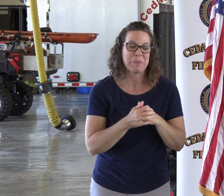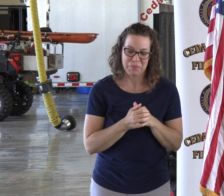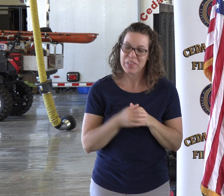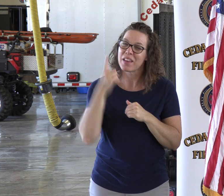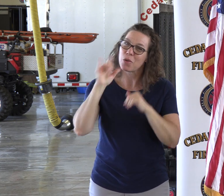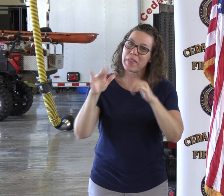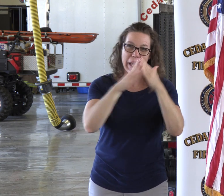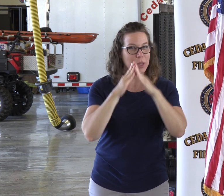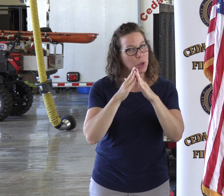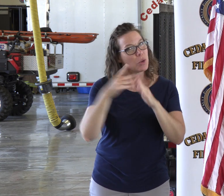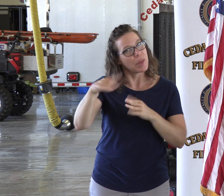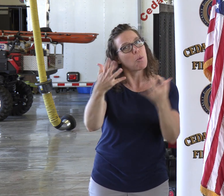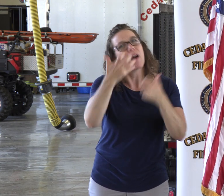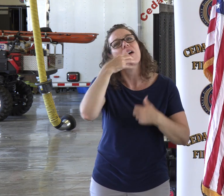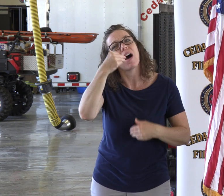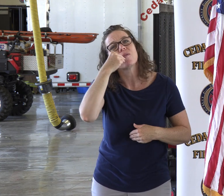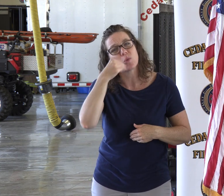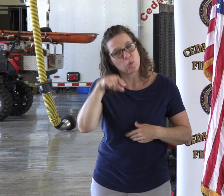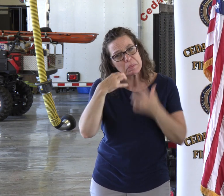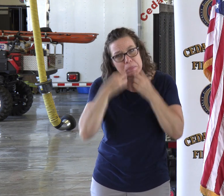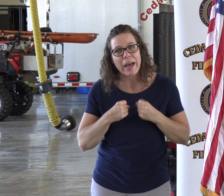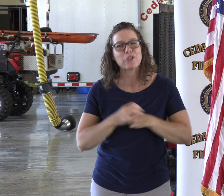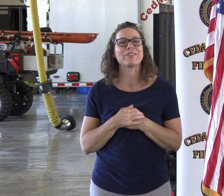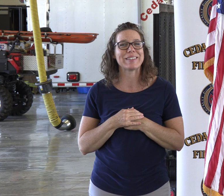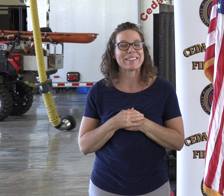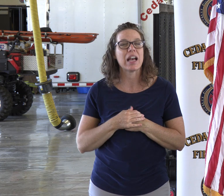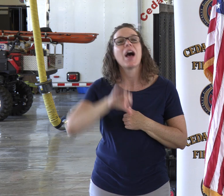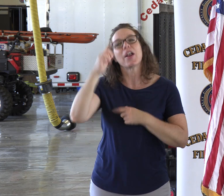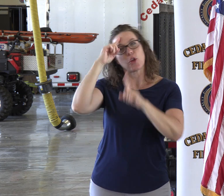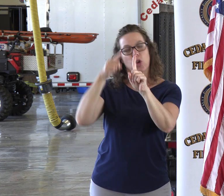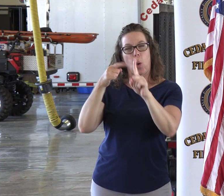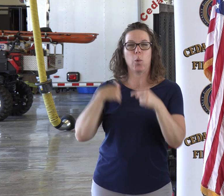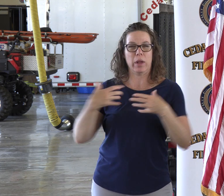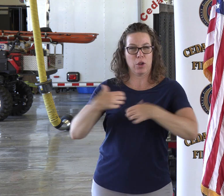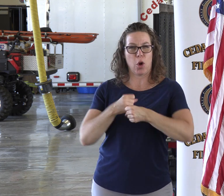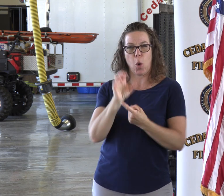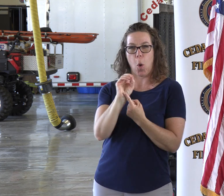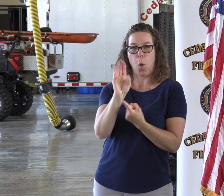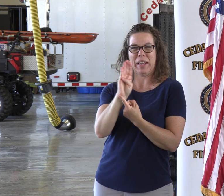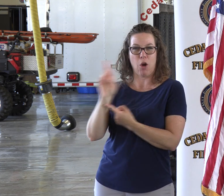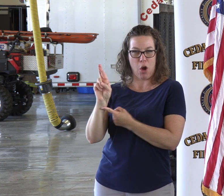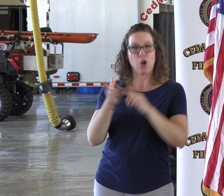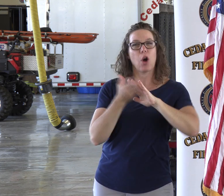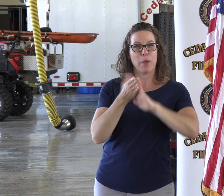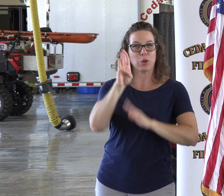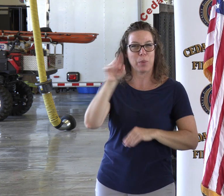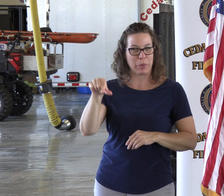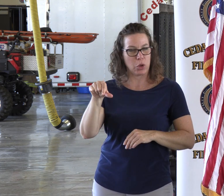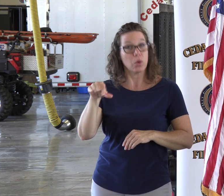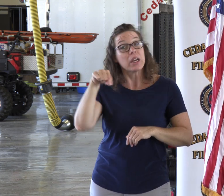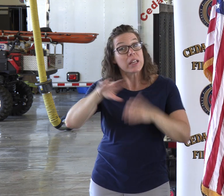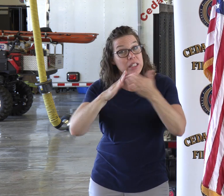in a community that one hot meal that matters. Another goal at OBR is to sustain a community when it can't sustain